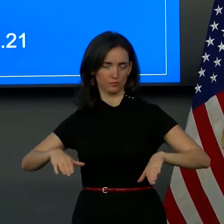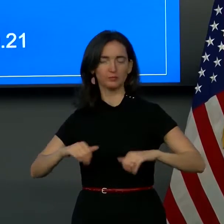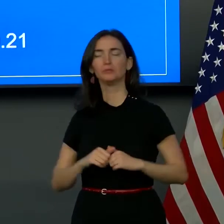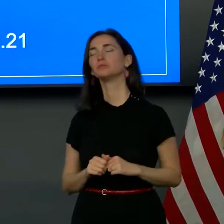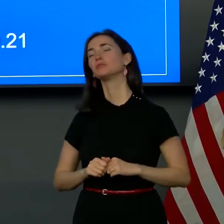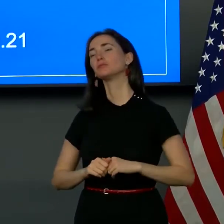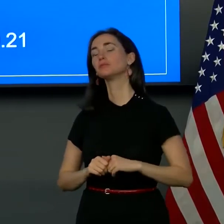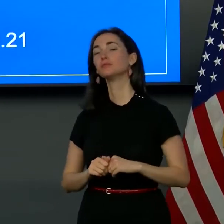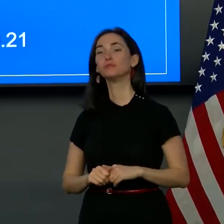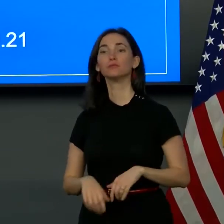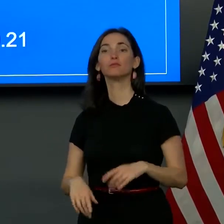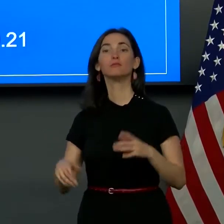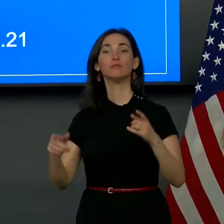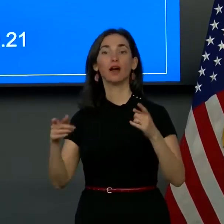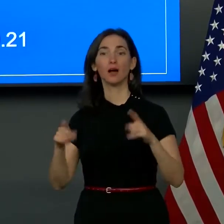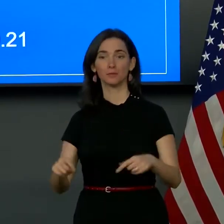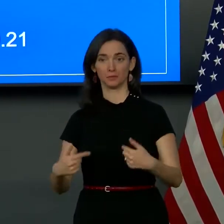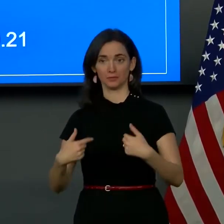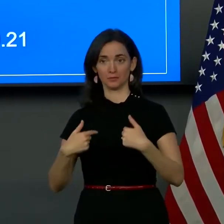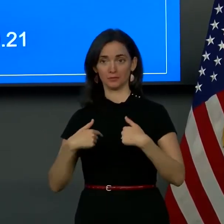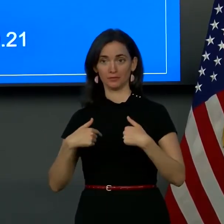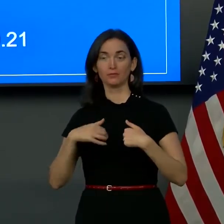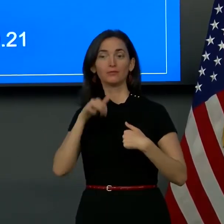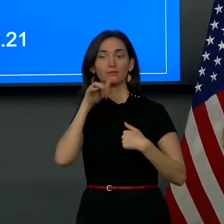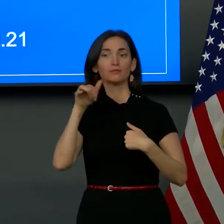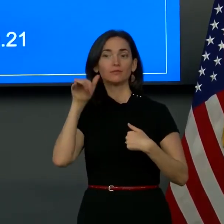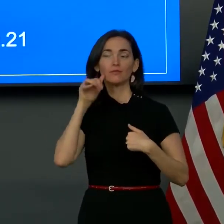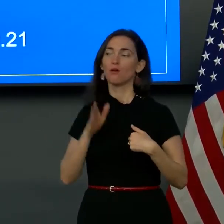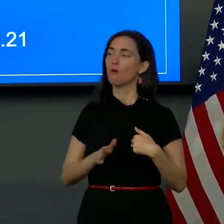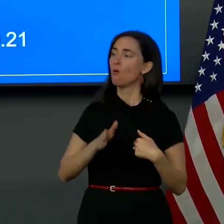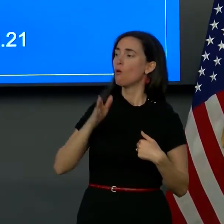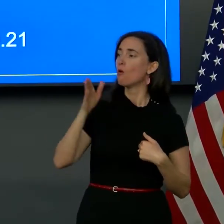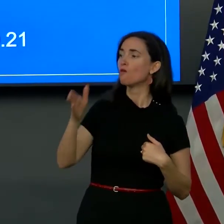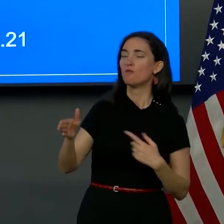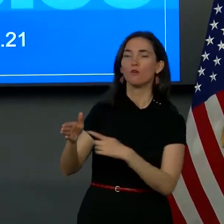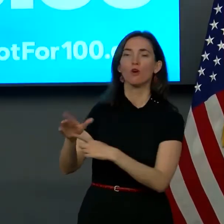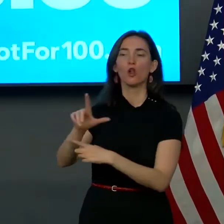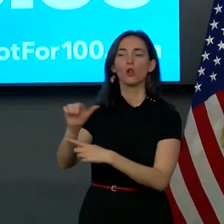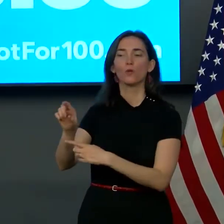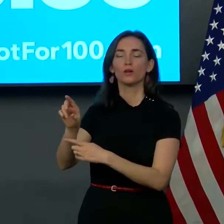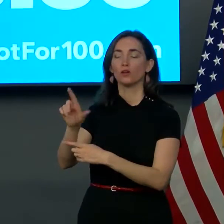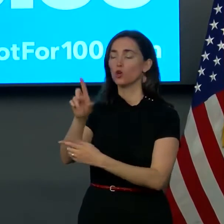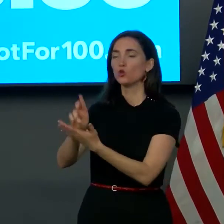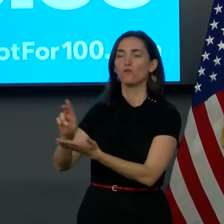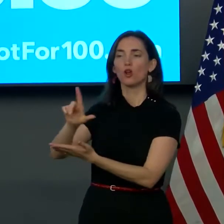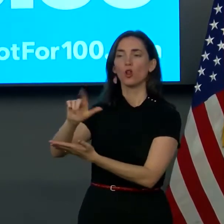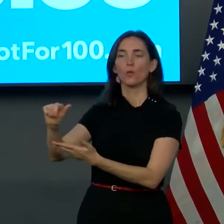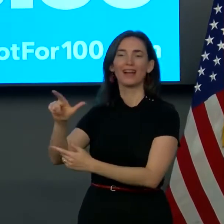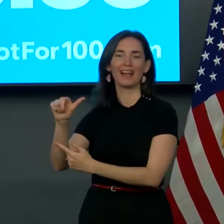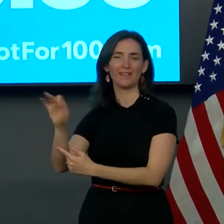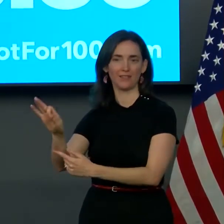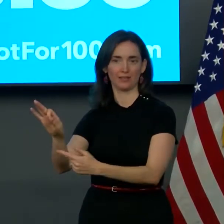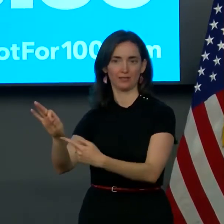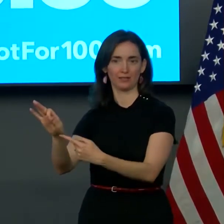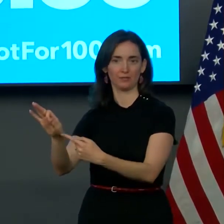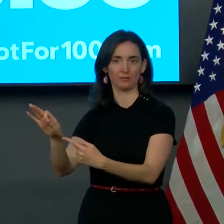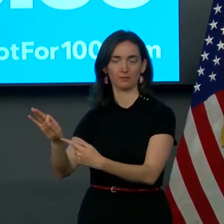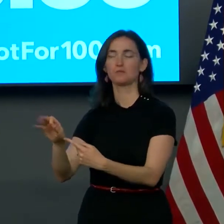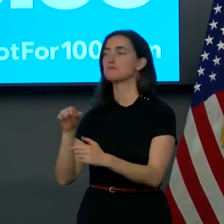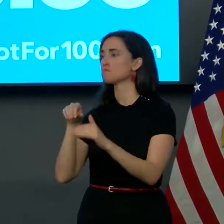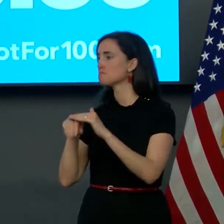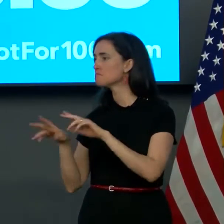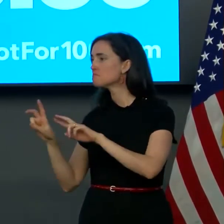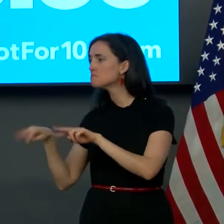Yesterday I was able to visit the University of Louisiana at Lafayette to see firsthand their vaccination